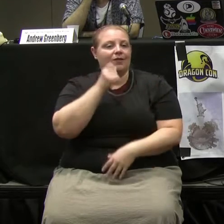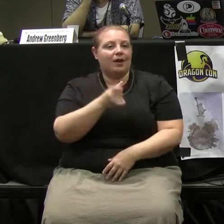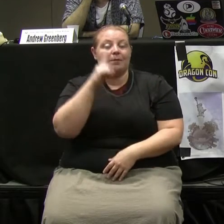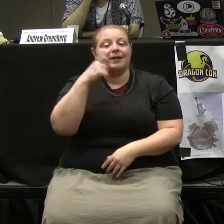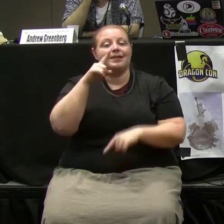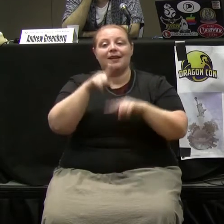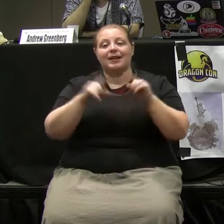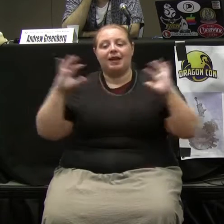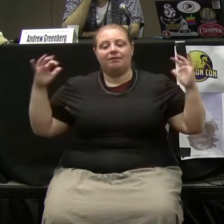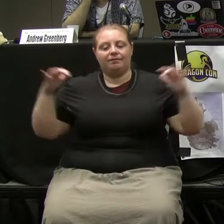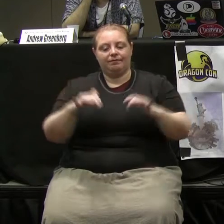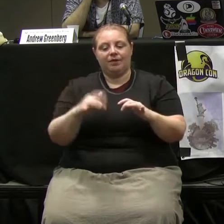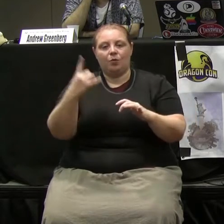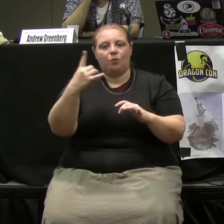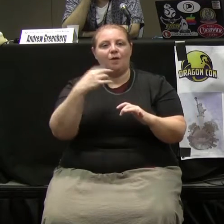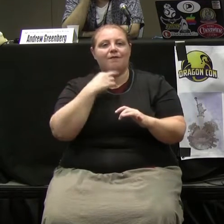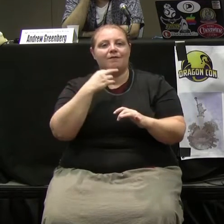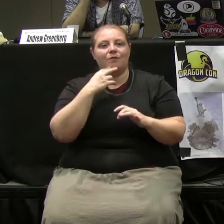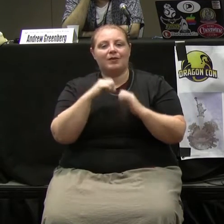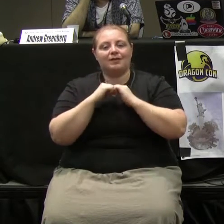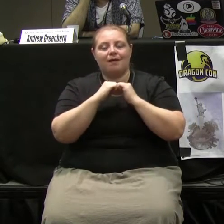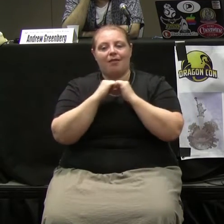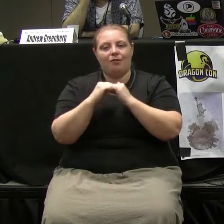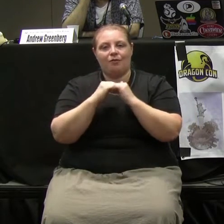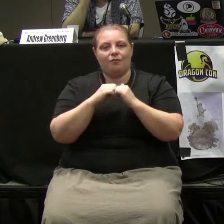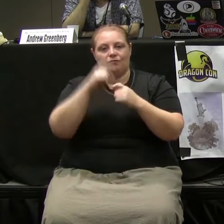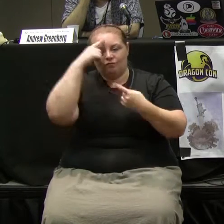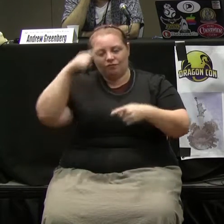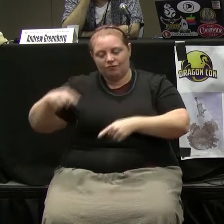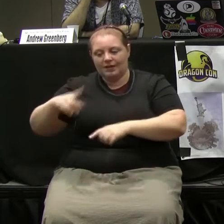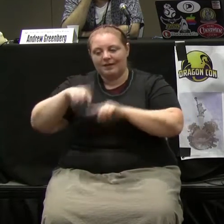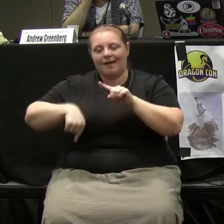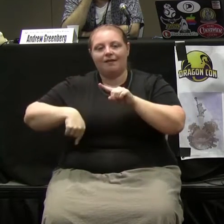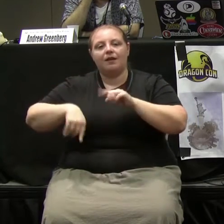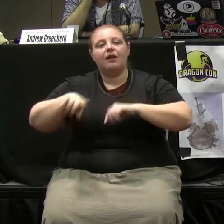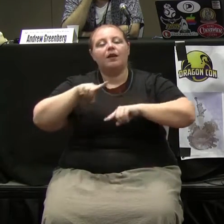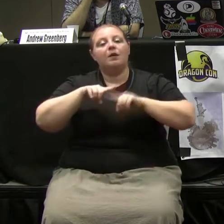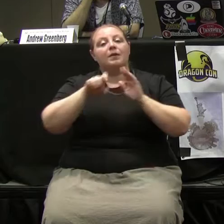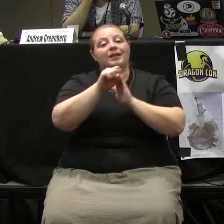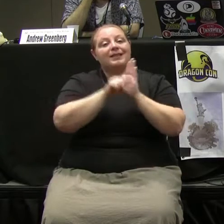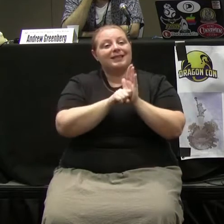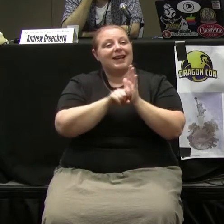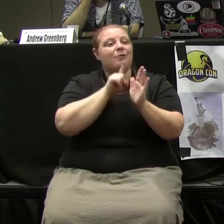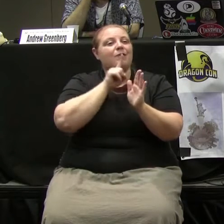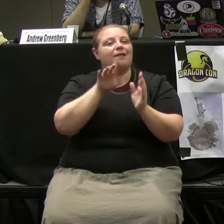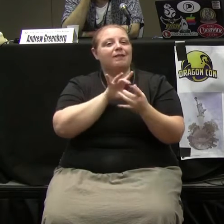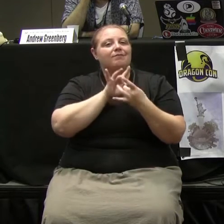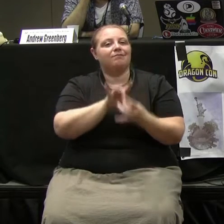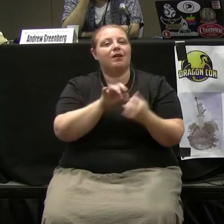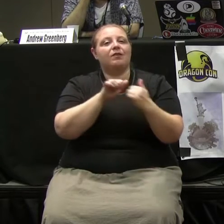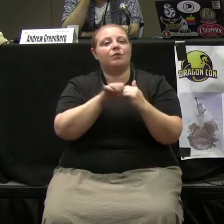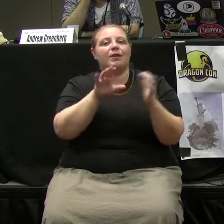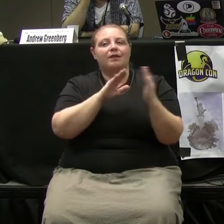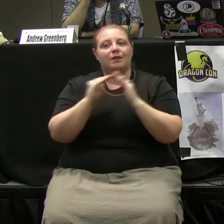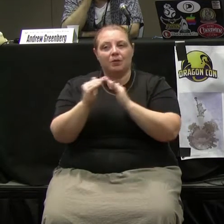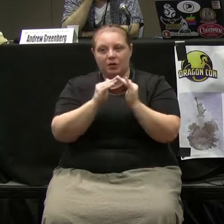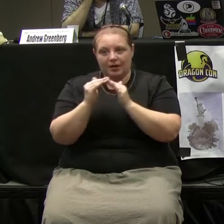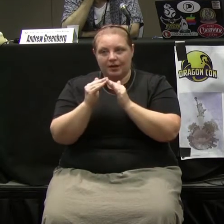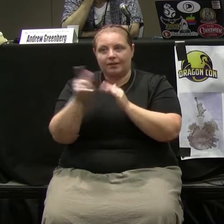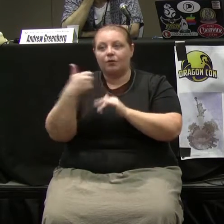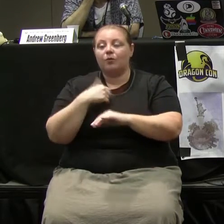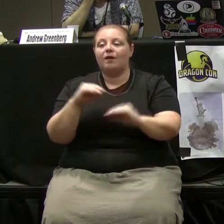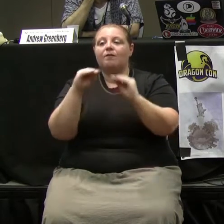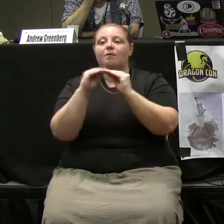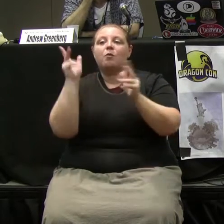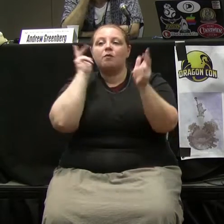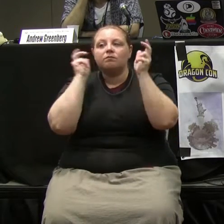together and speak in one voice. On a state level, as Dave said, they're a lot more connected to the community. You get a lot more people listening to you. You have a lot